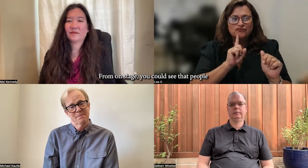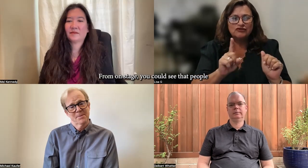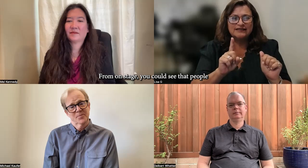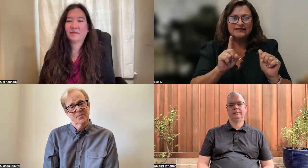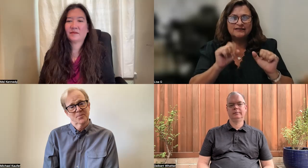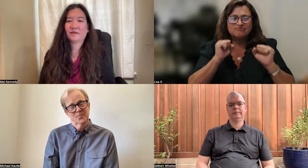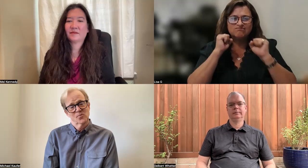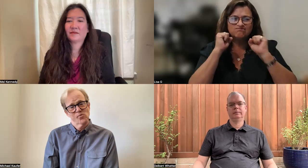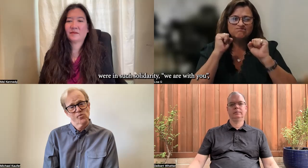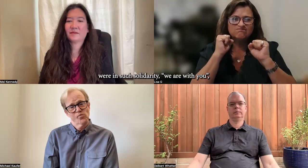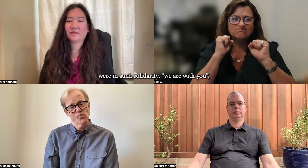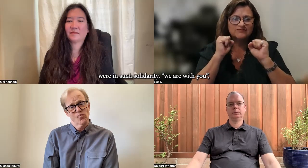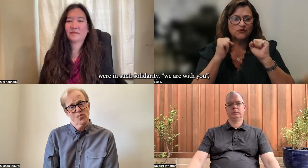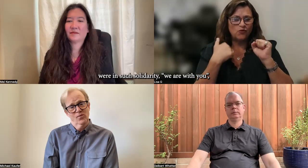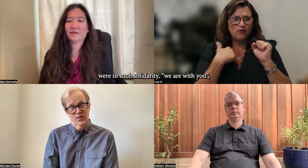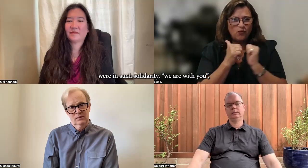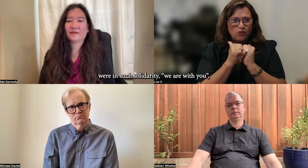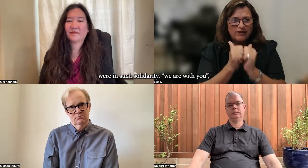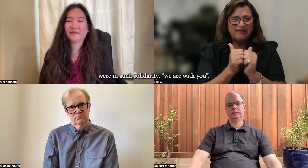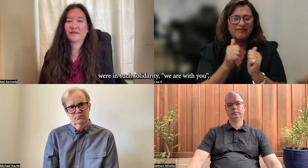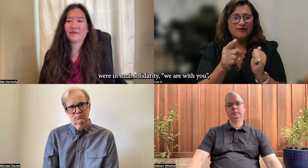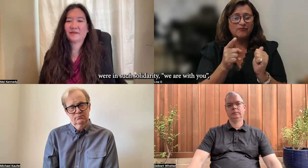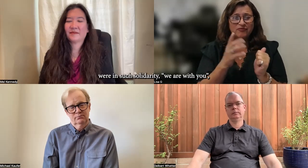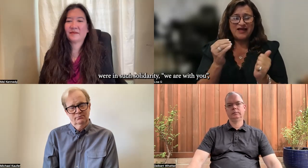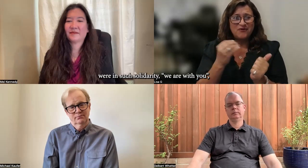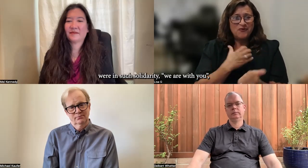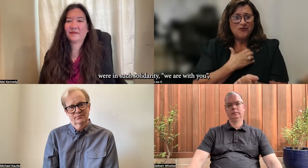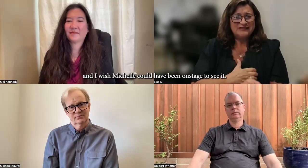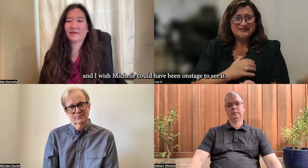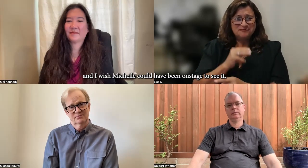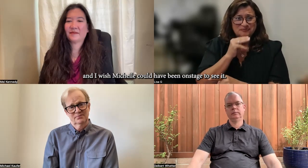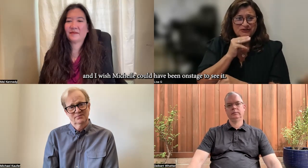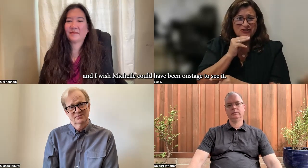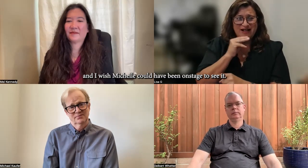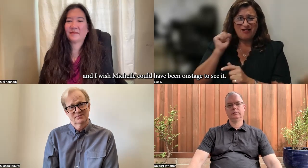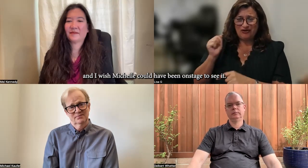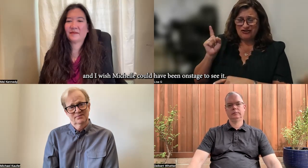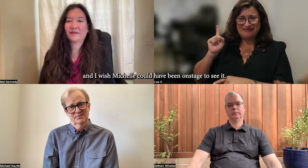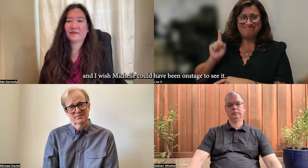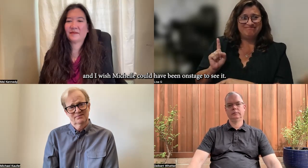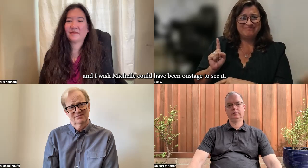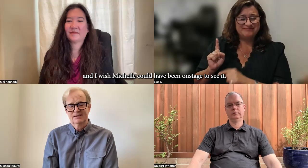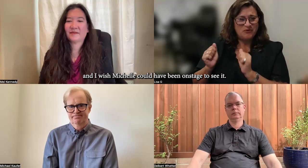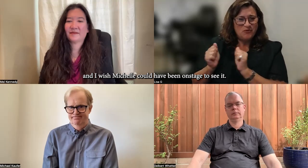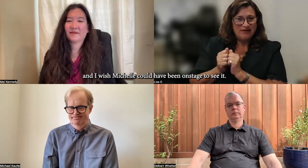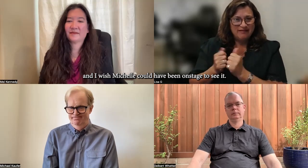people were in such solidarity. We are with you. And I wish Michelle could have been on stage to see